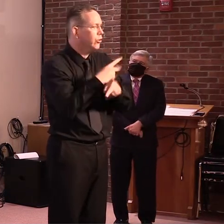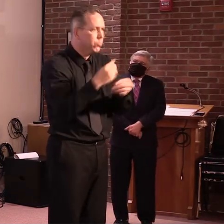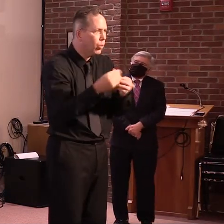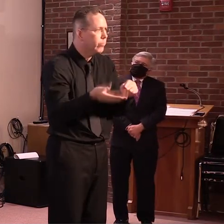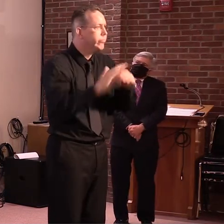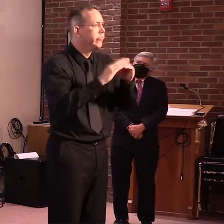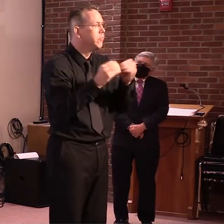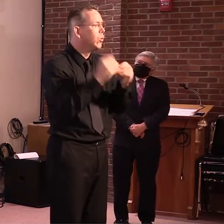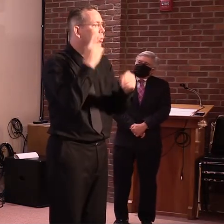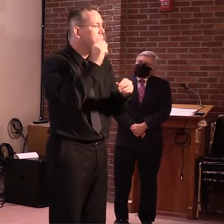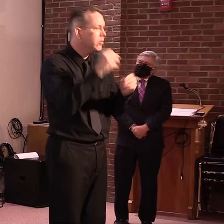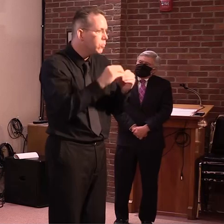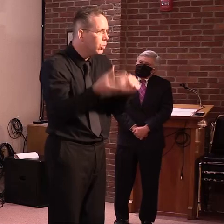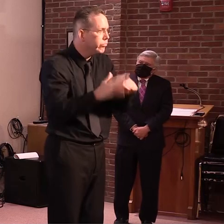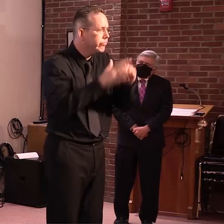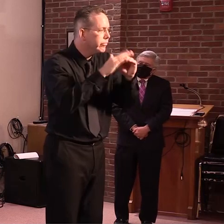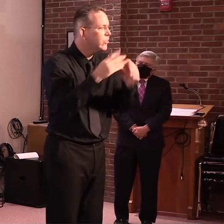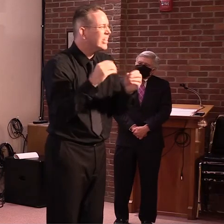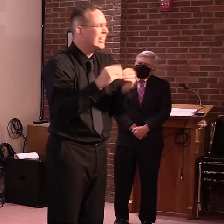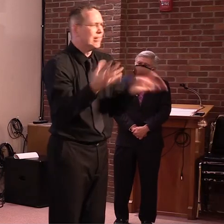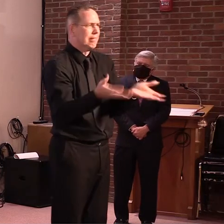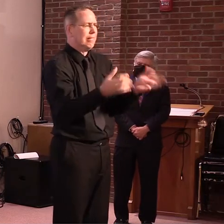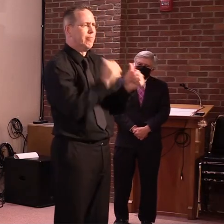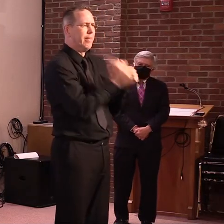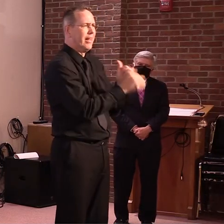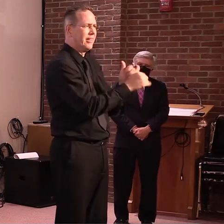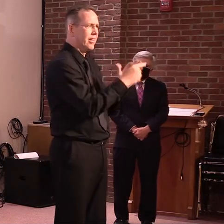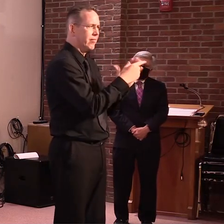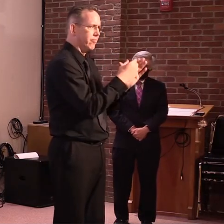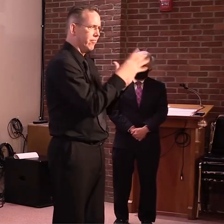up and moves it forward.